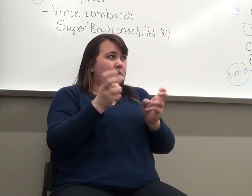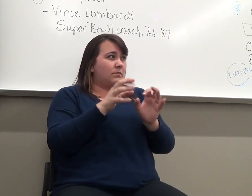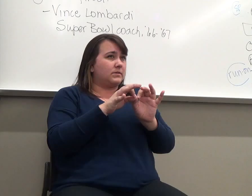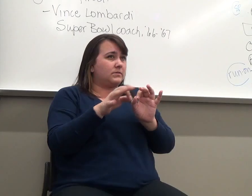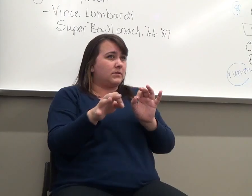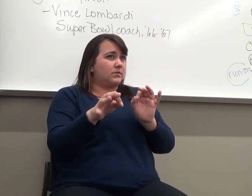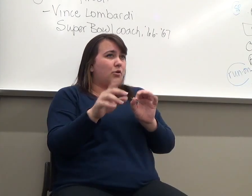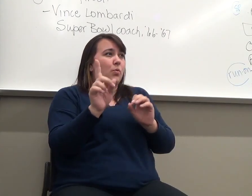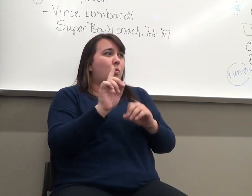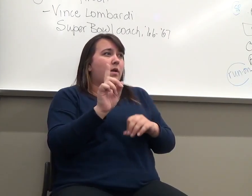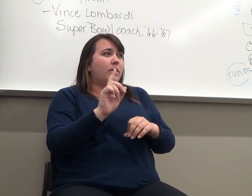pen.